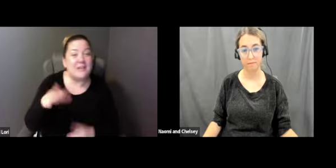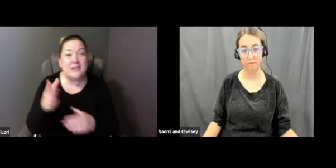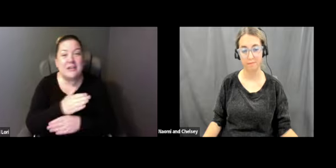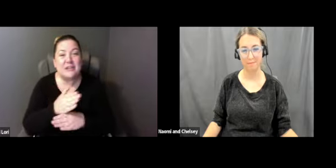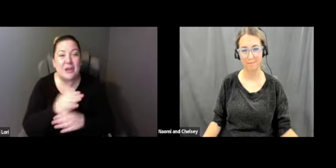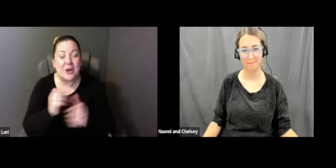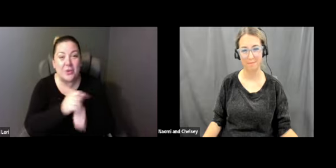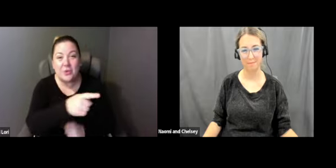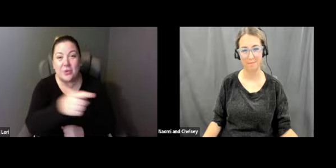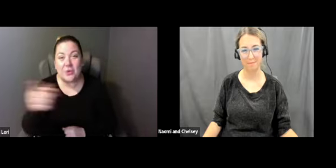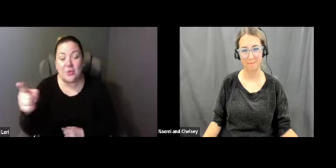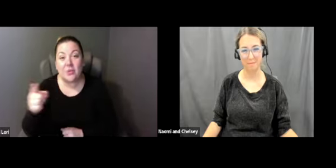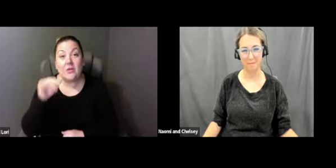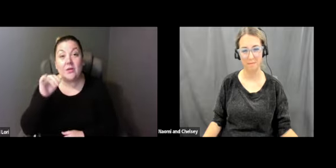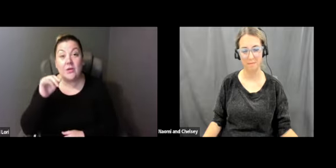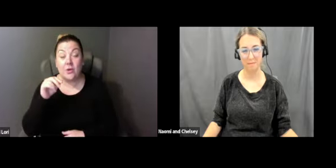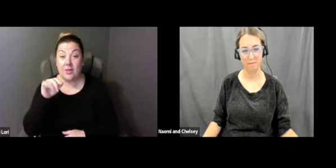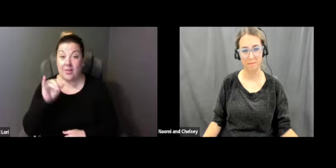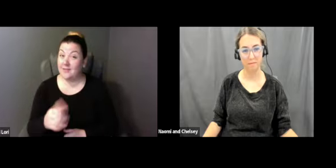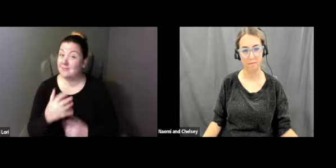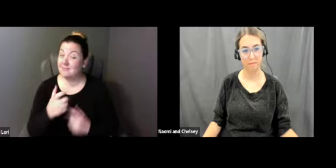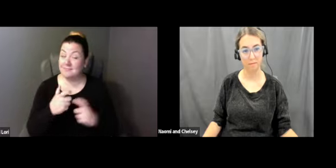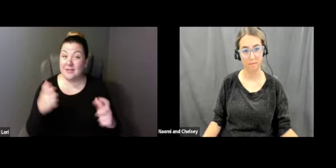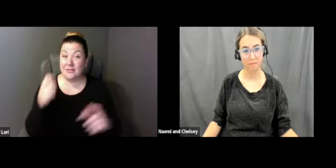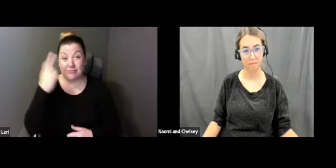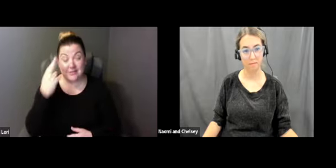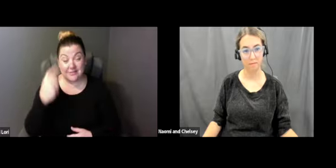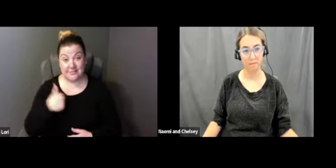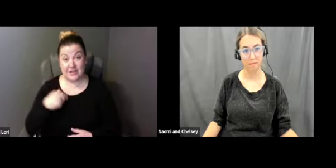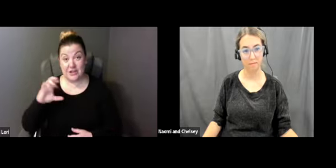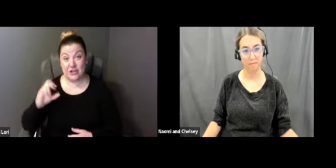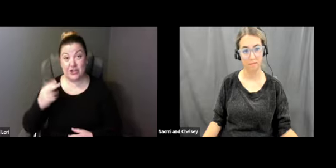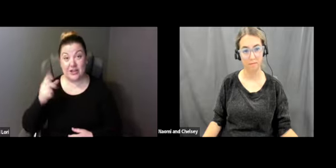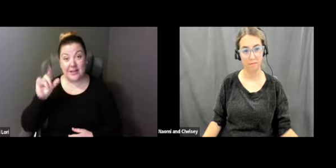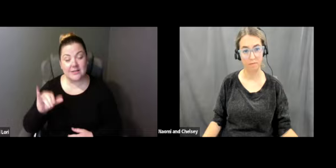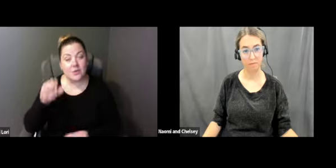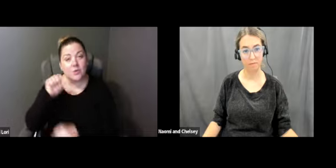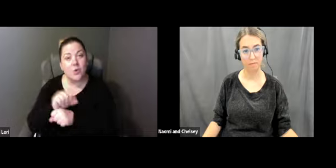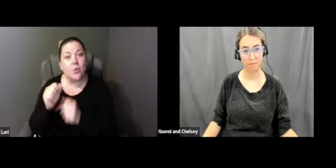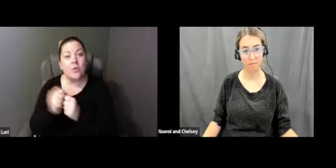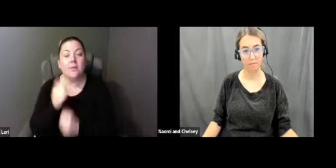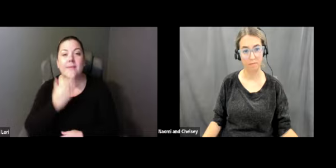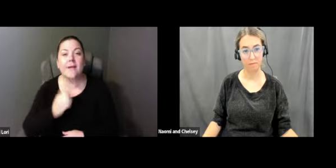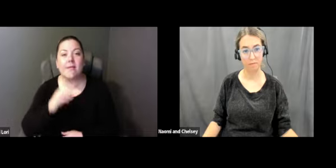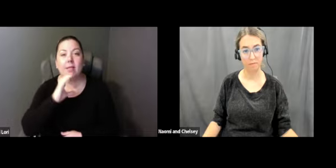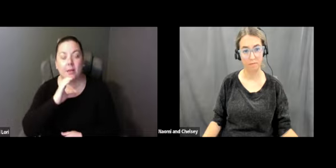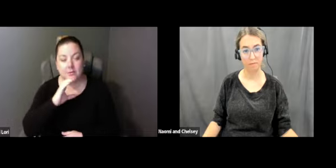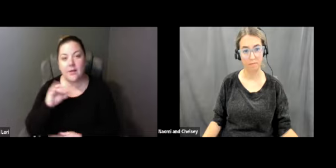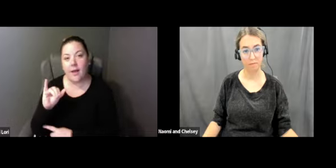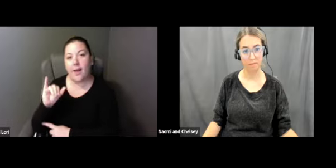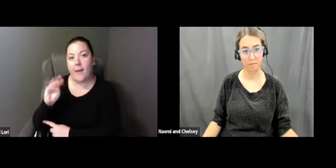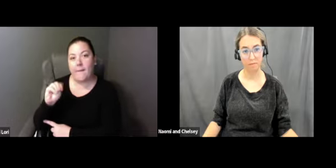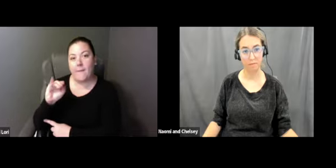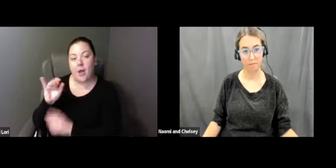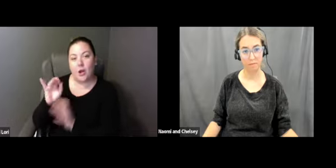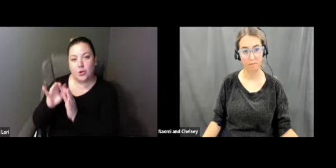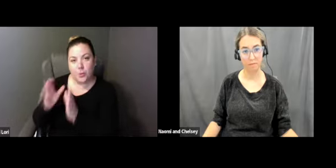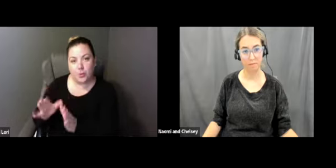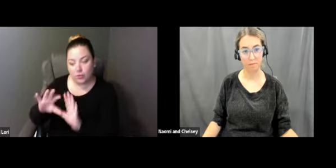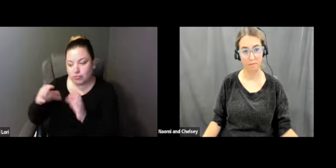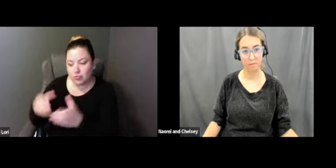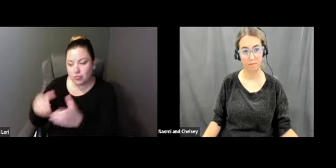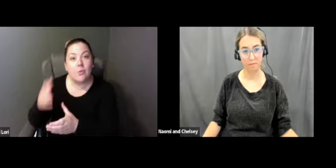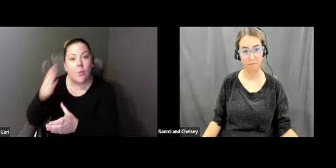your notes are why Chelsey and I work with the IMI model, which is Betty Colonomos, because it really allows